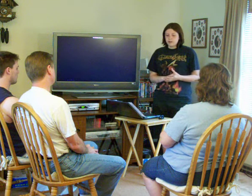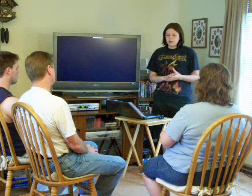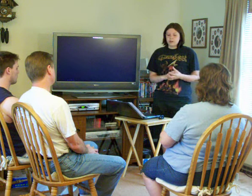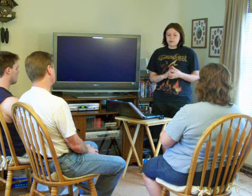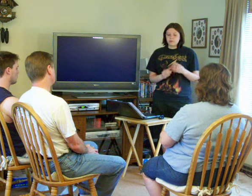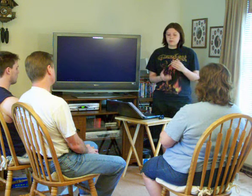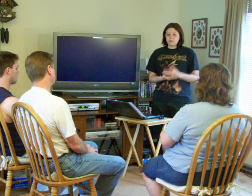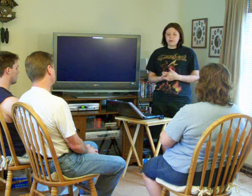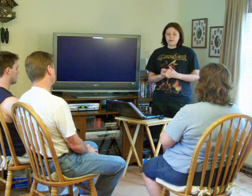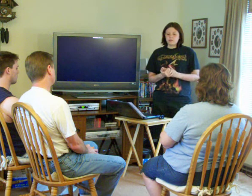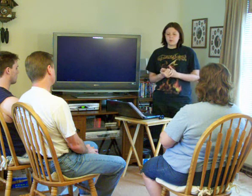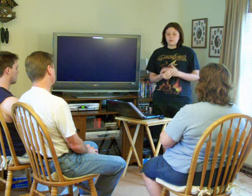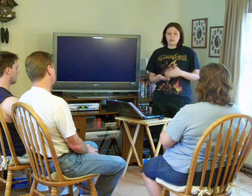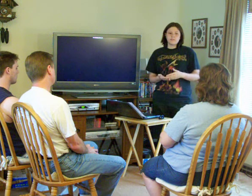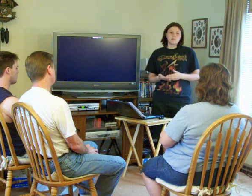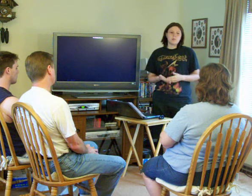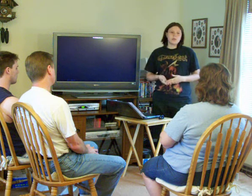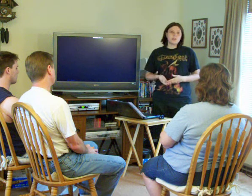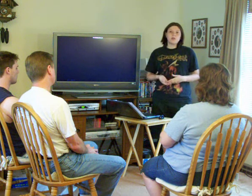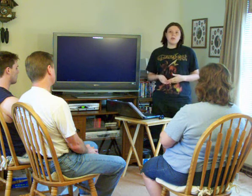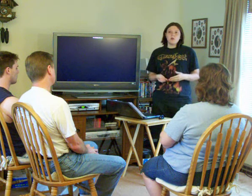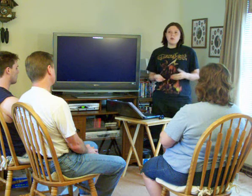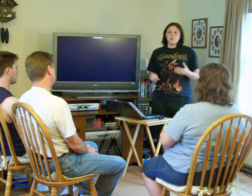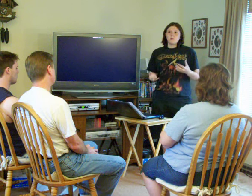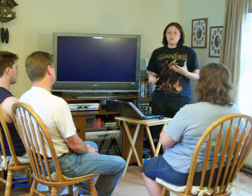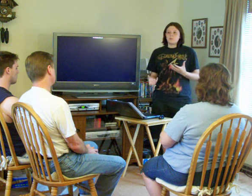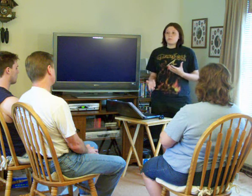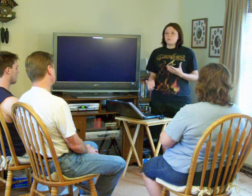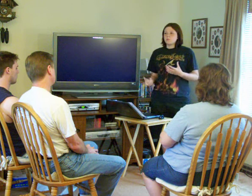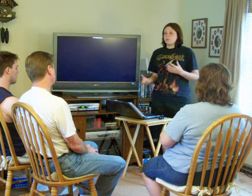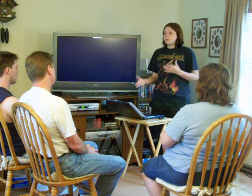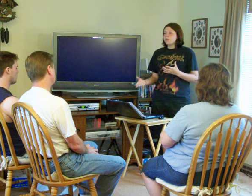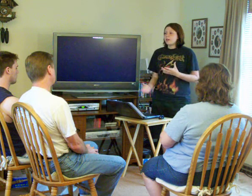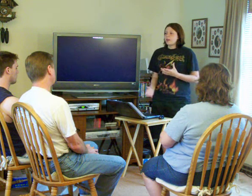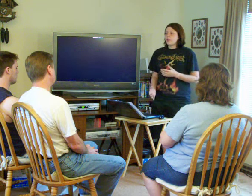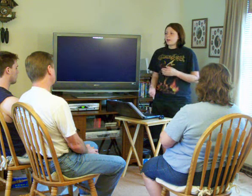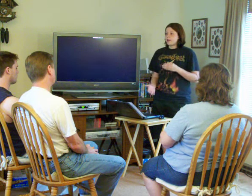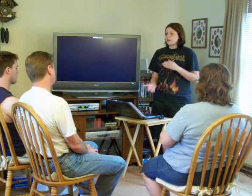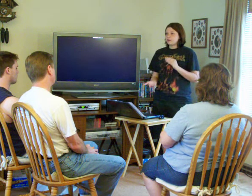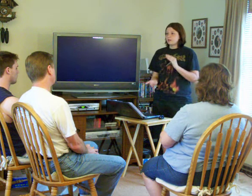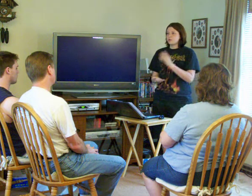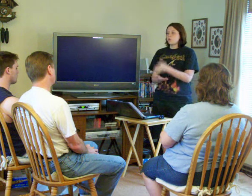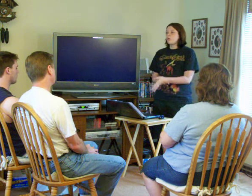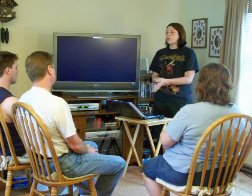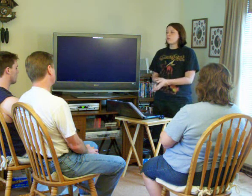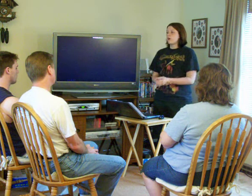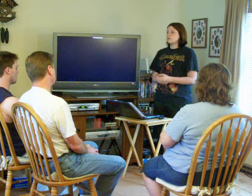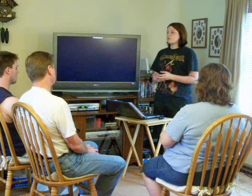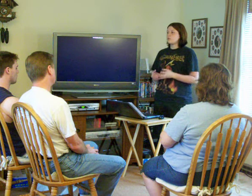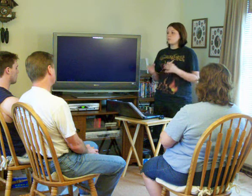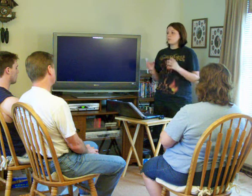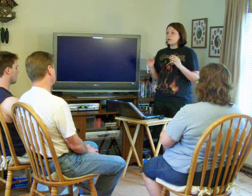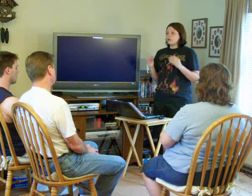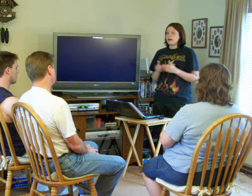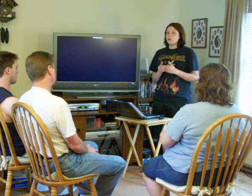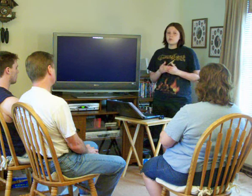It created it so the deaf community is able to communicate and get their point across to not only